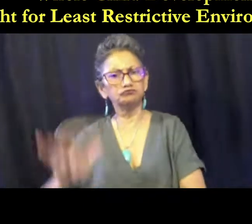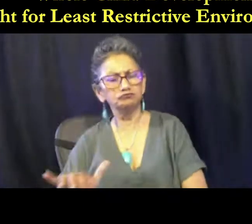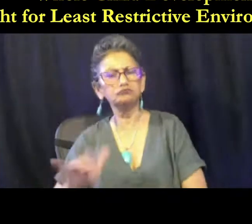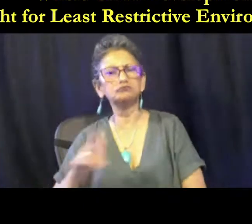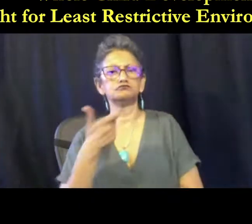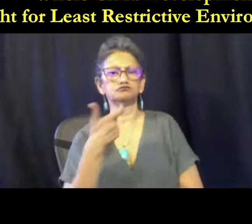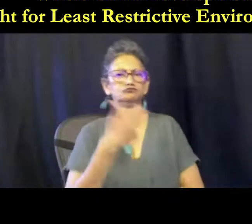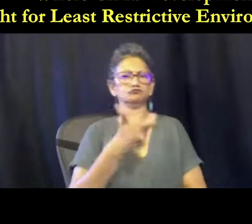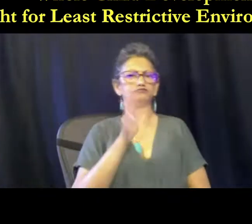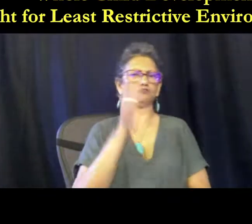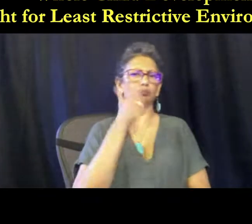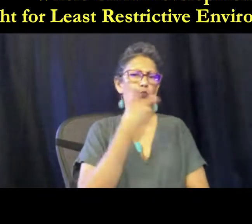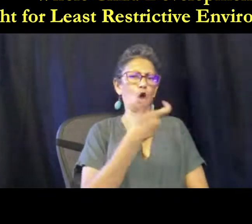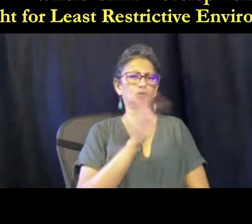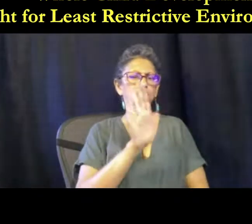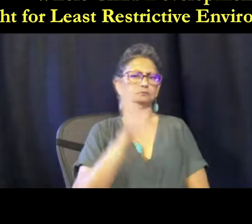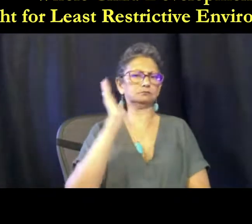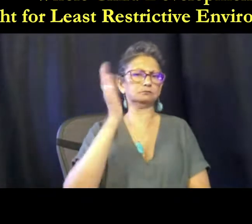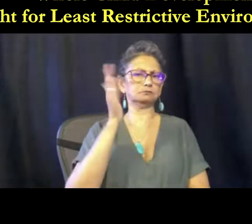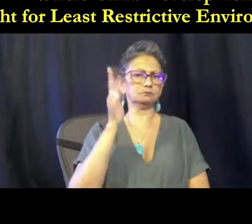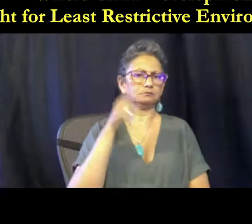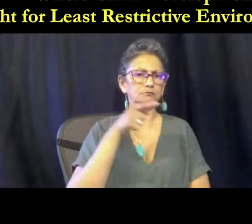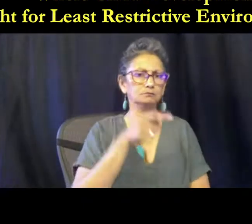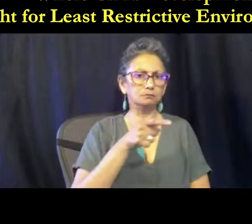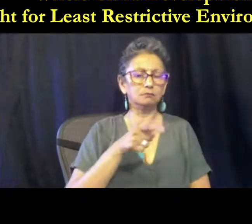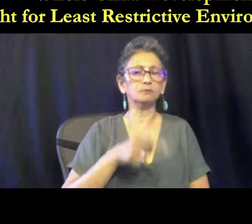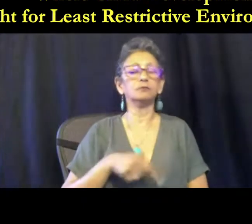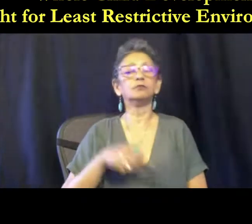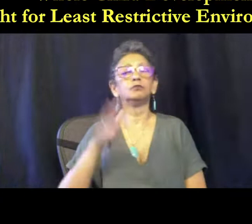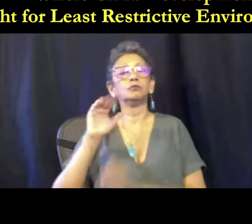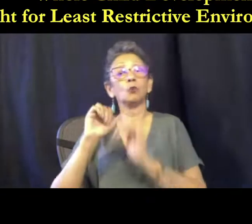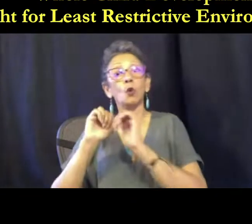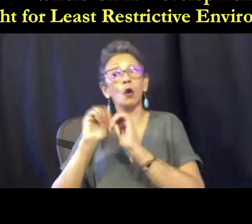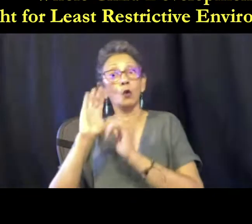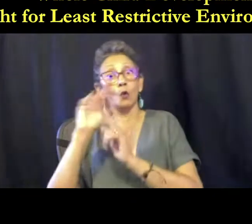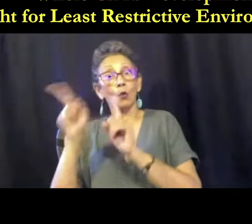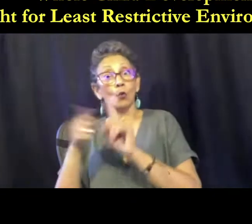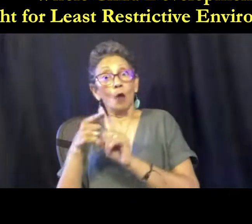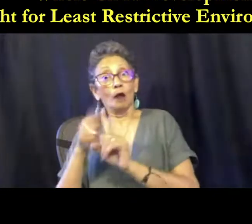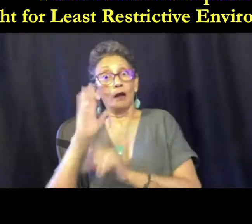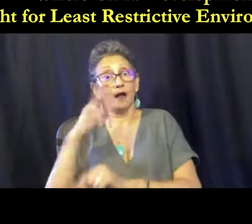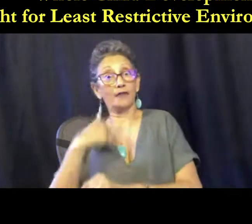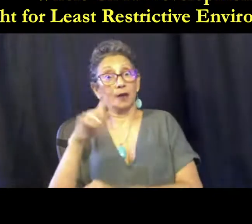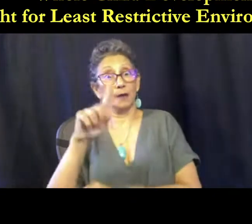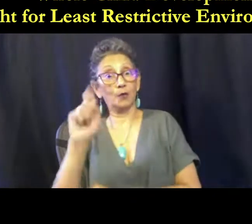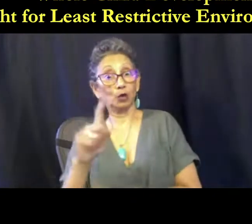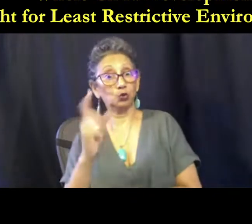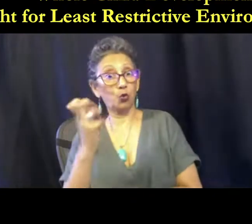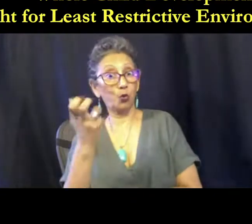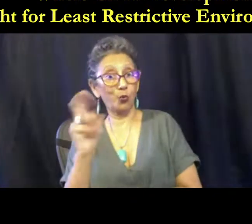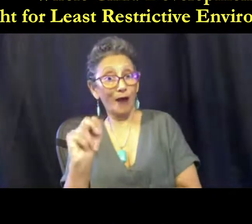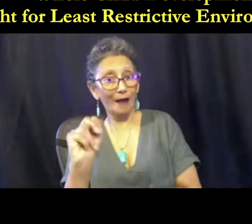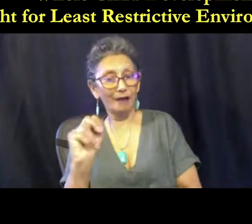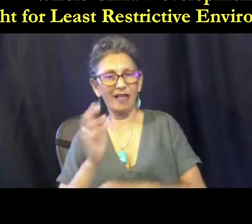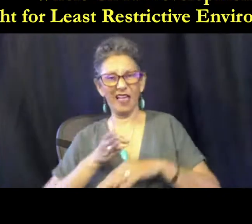hold on to your questions, okay? Go ahead and type them in and continue watching the presentation.